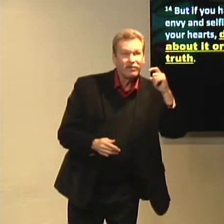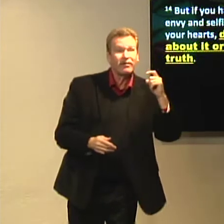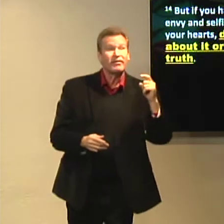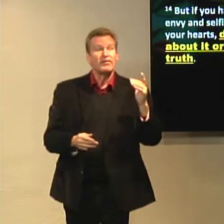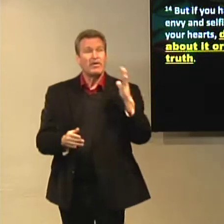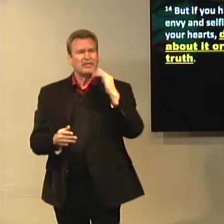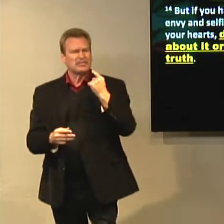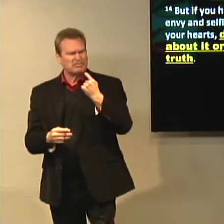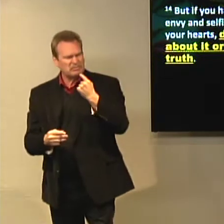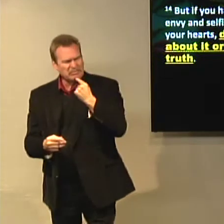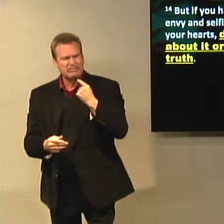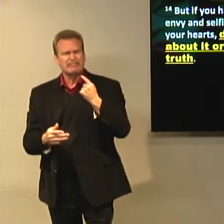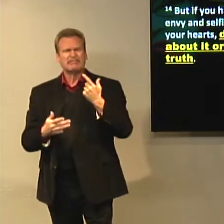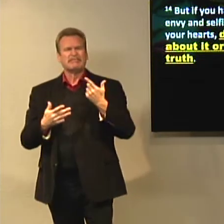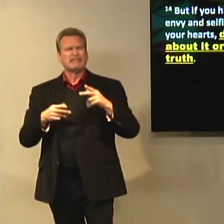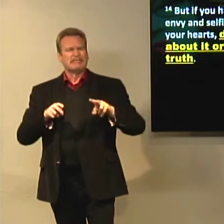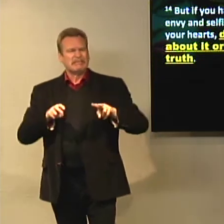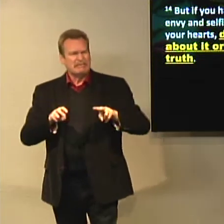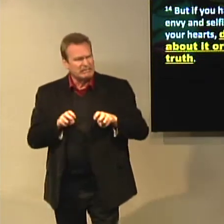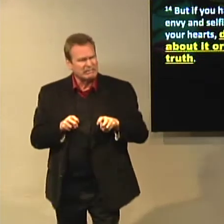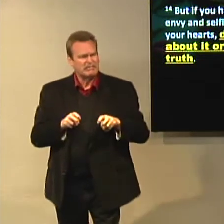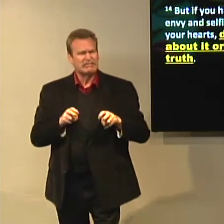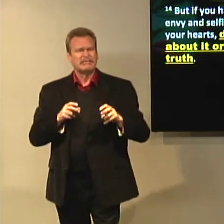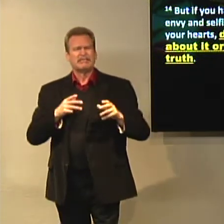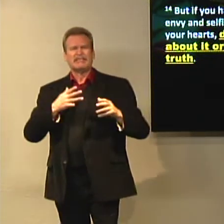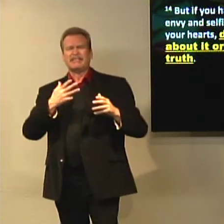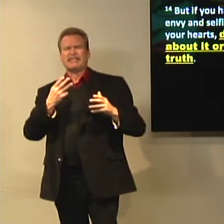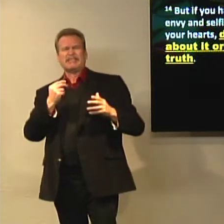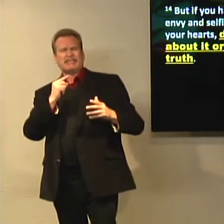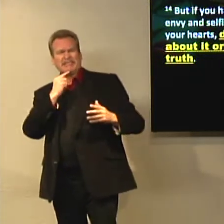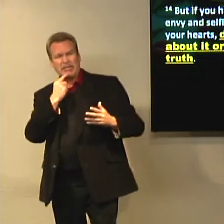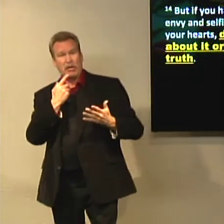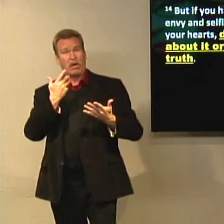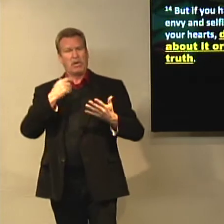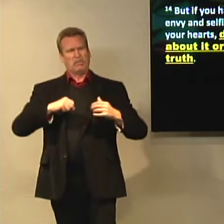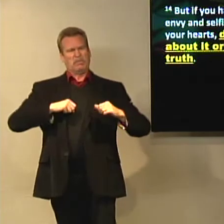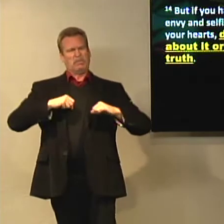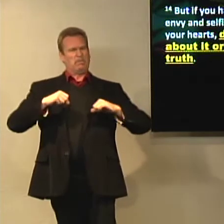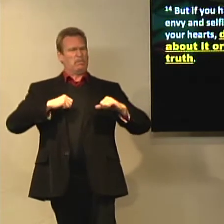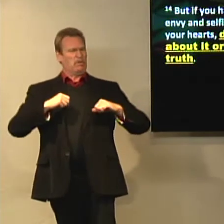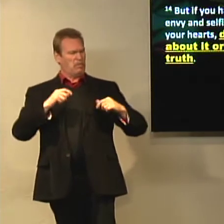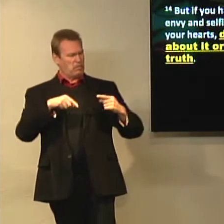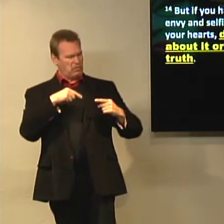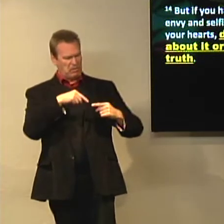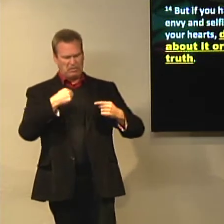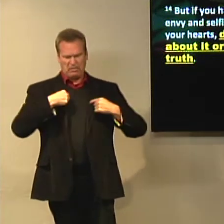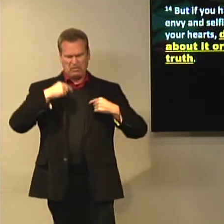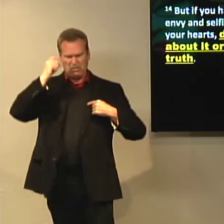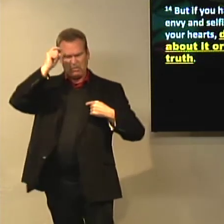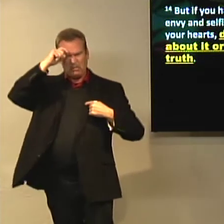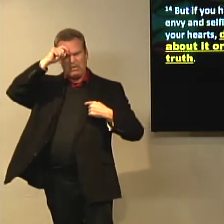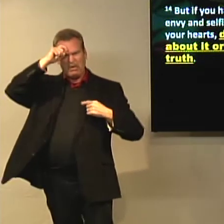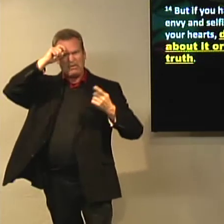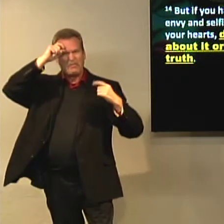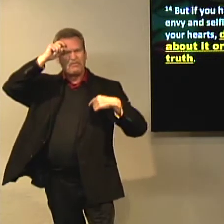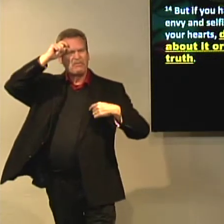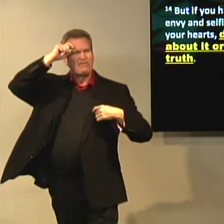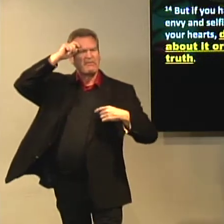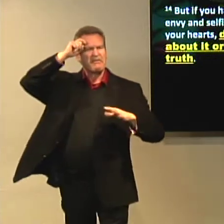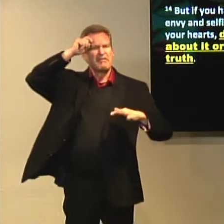Do not boast about or deny the truth. He talks about these things inside of your heart when you're boasting. You're thinking, I